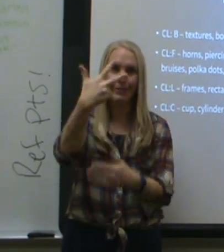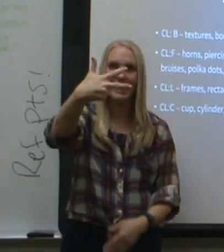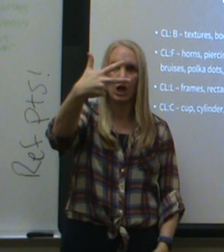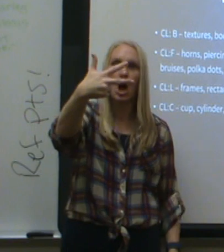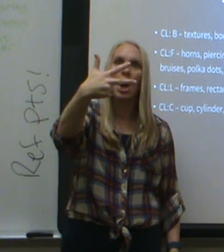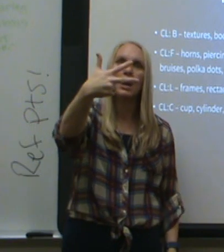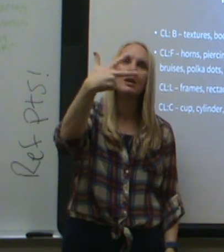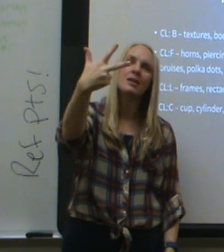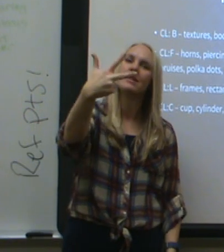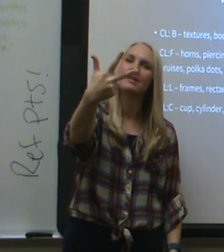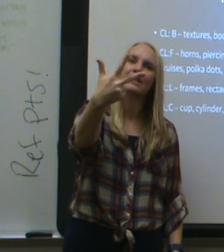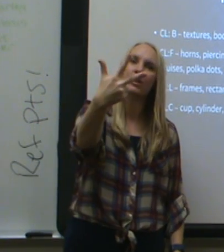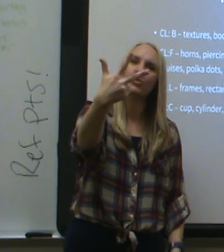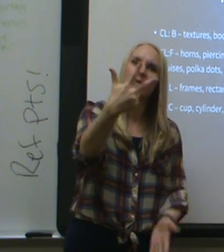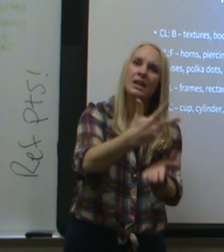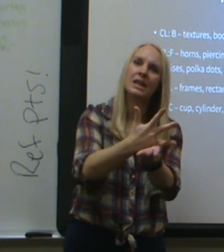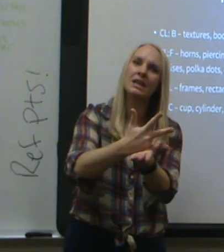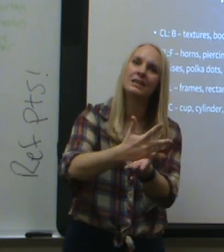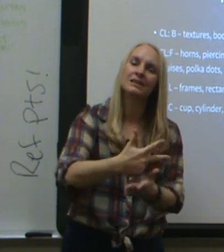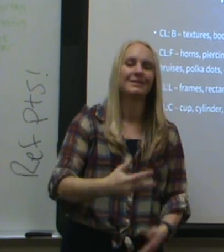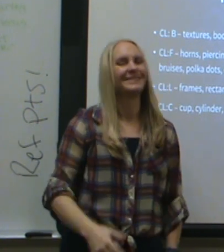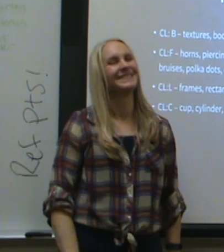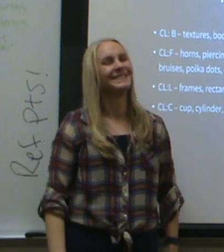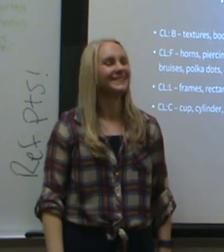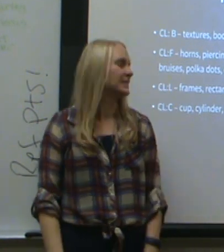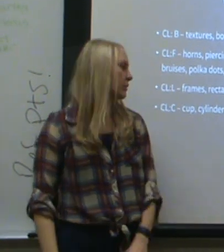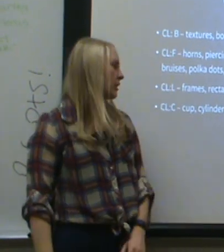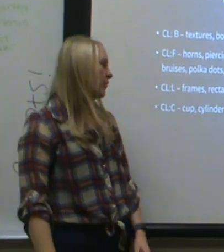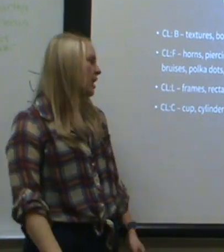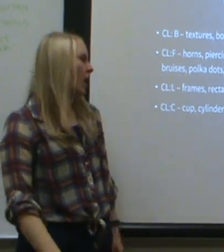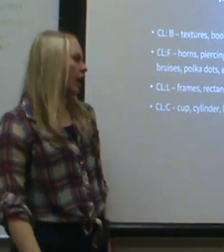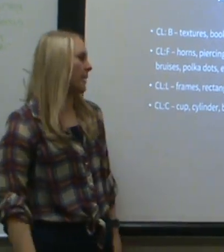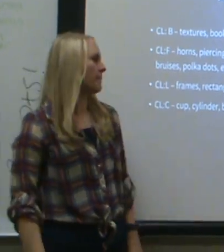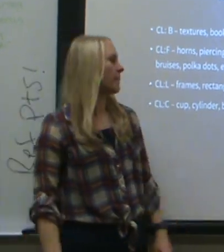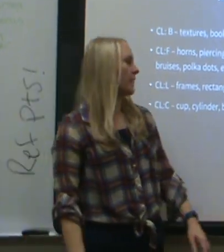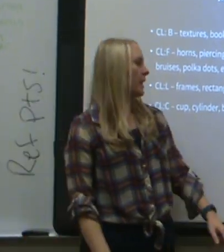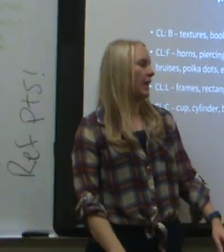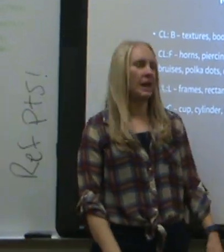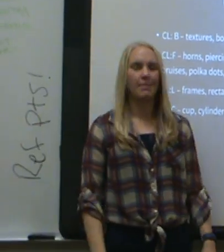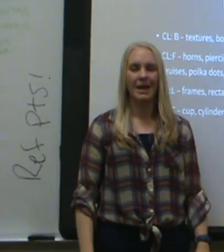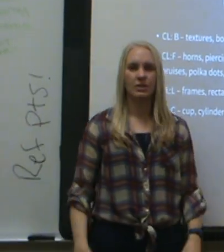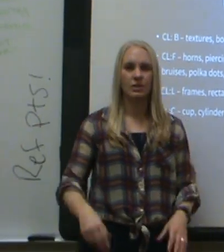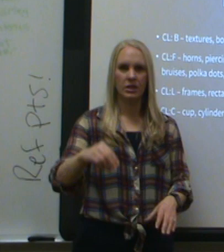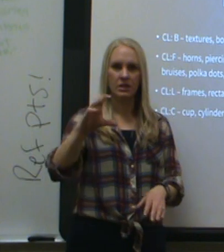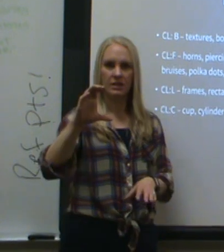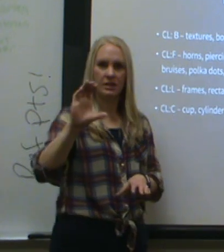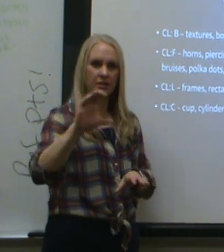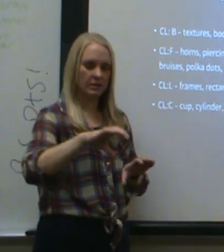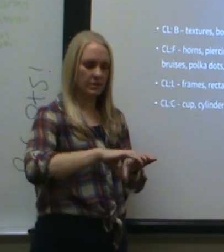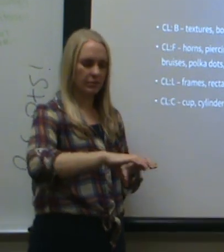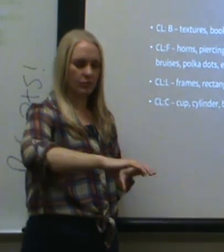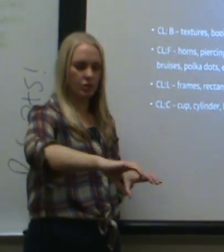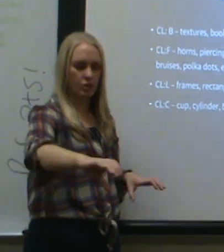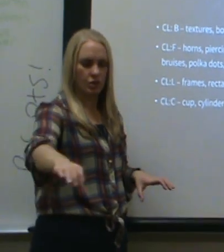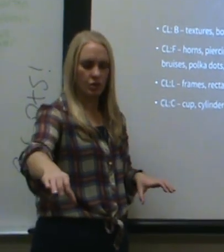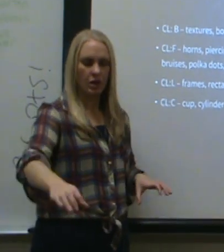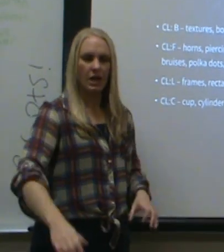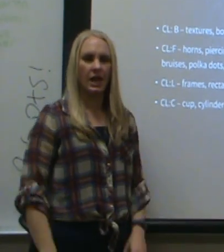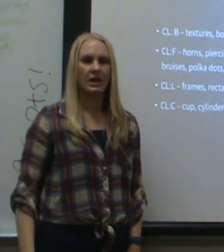my car, CL3. Here we go. All right, and a banister. See, and it can be